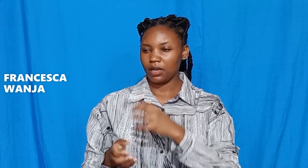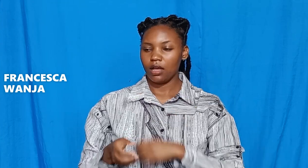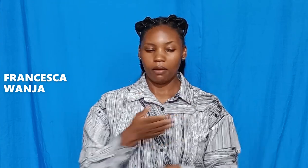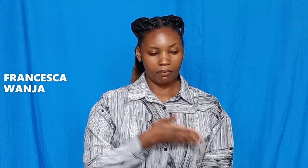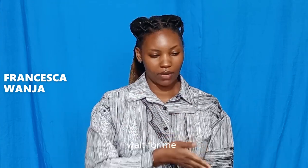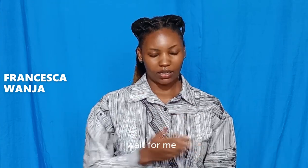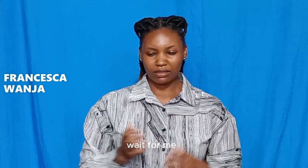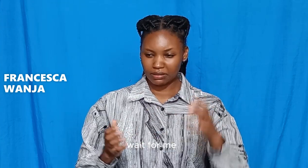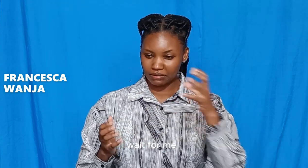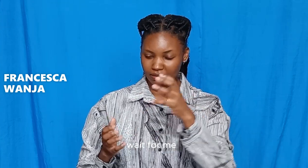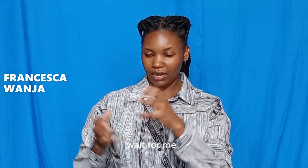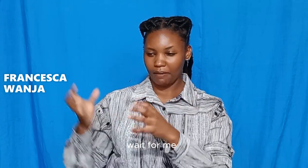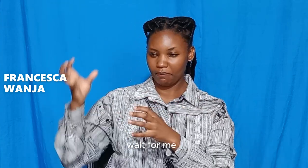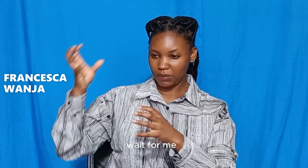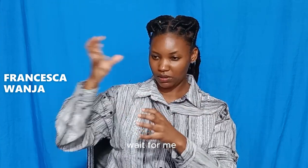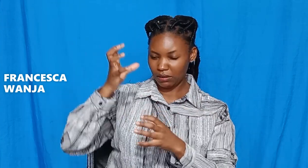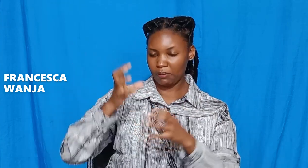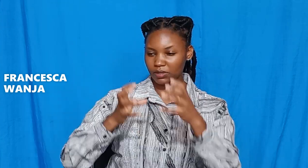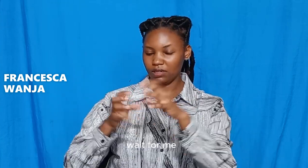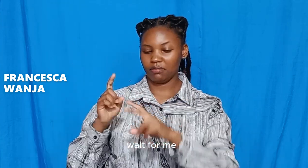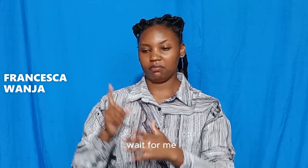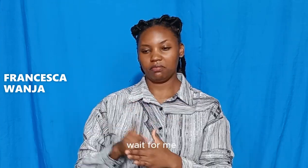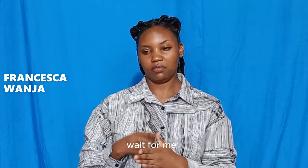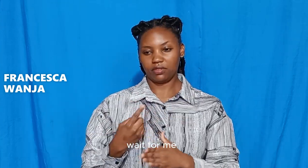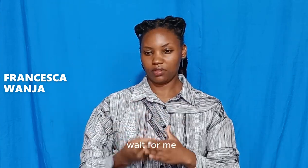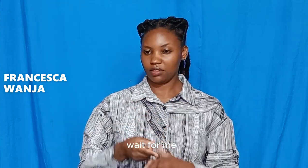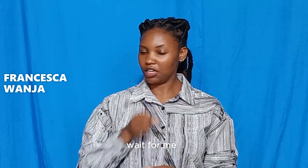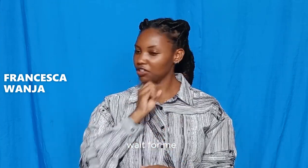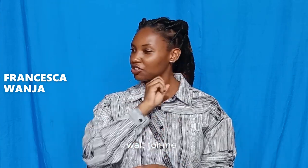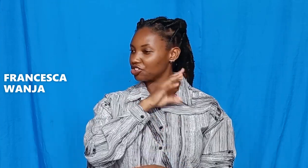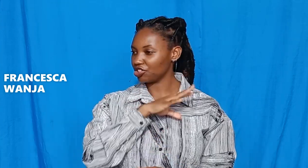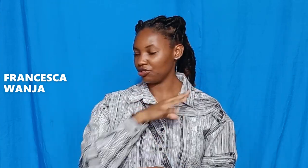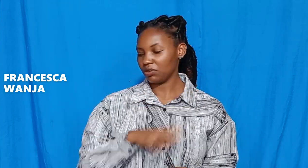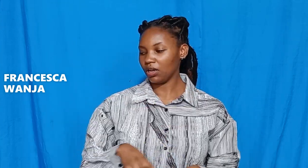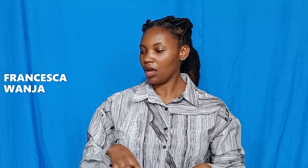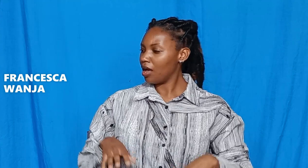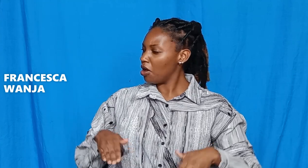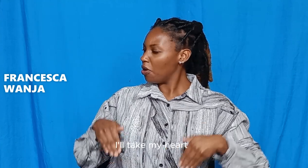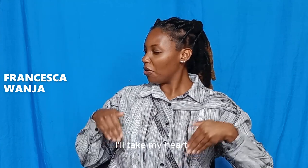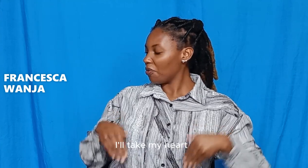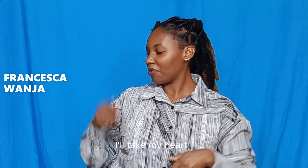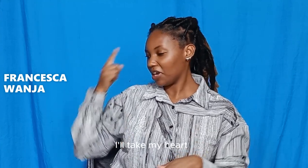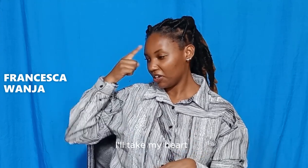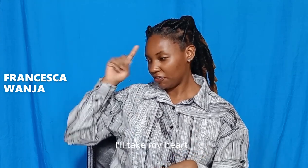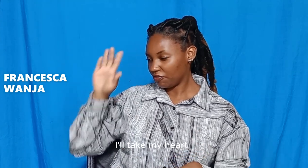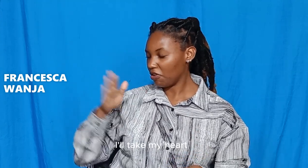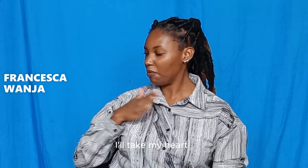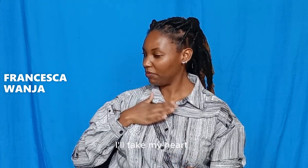Wait for me. Wait for me. I will take my heart.